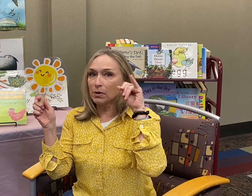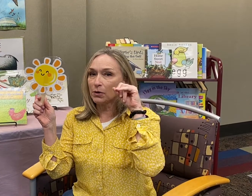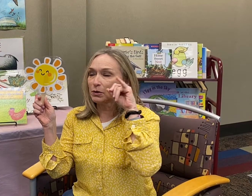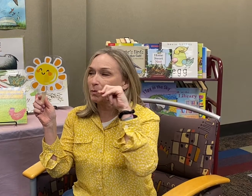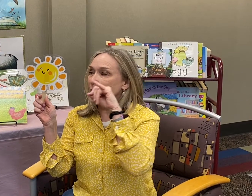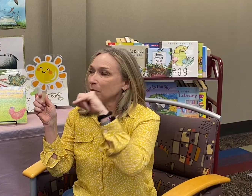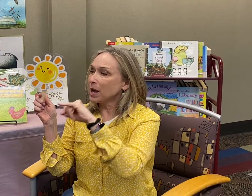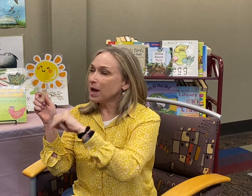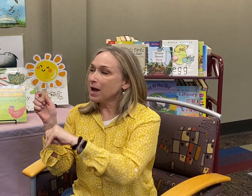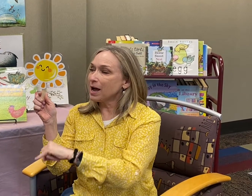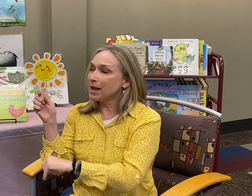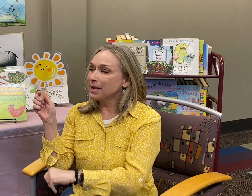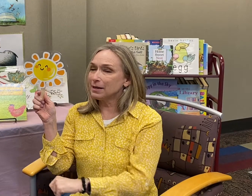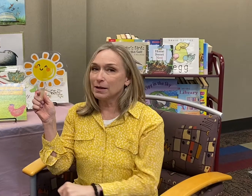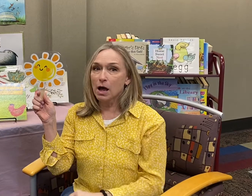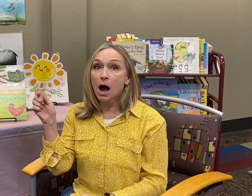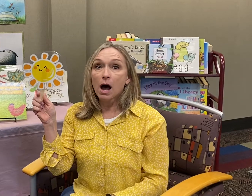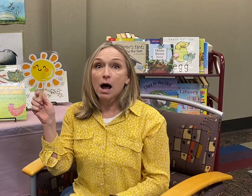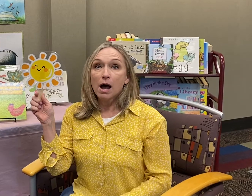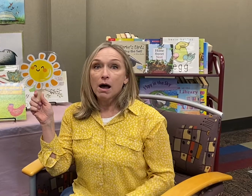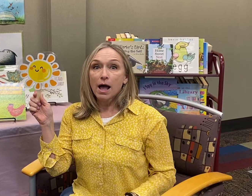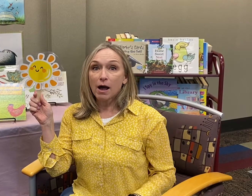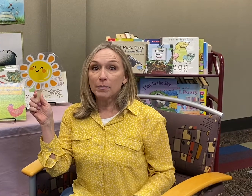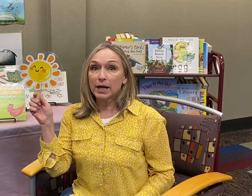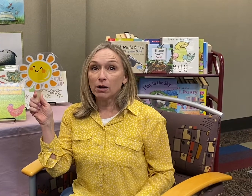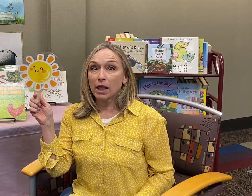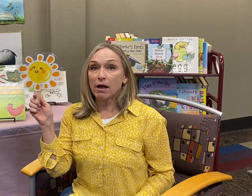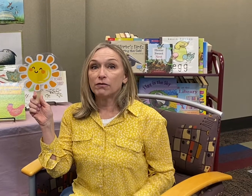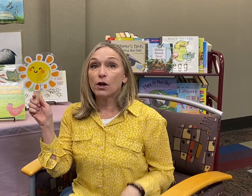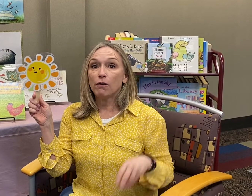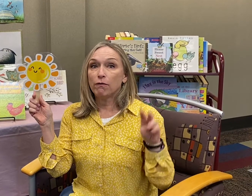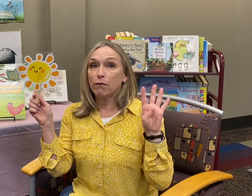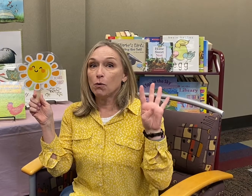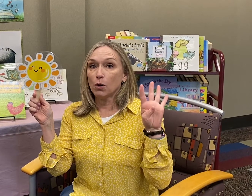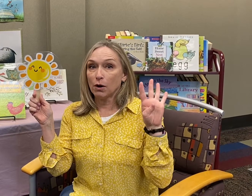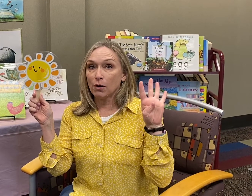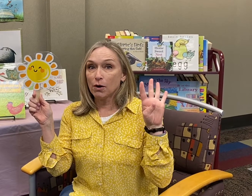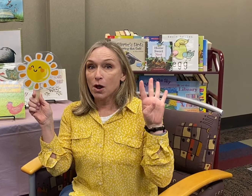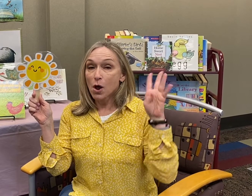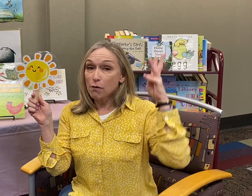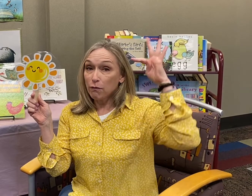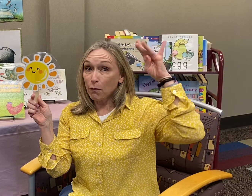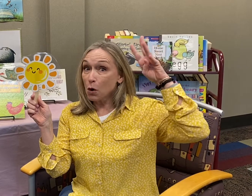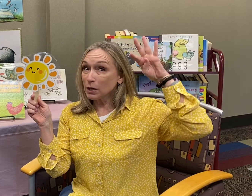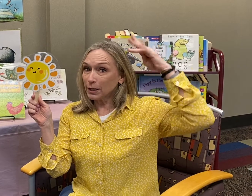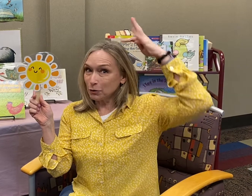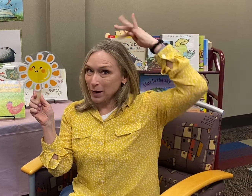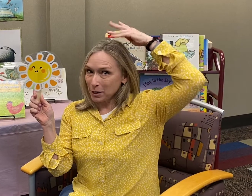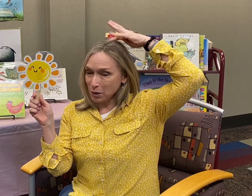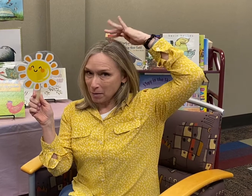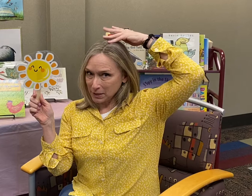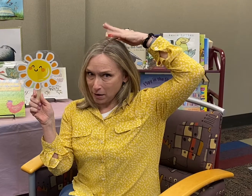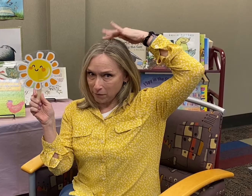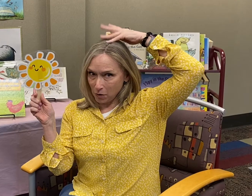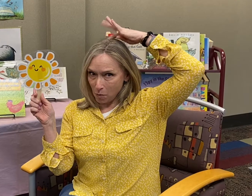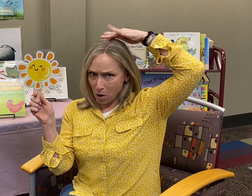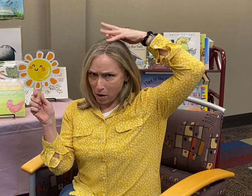goes bye-bye. How many are left? 4. 4 little raindrops out for a walk.